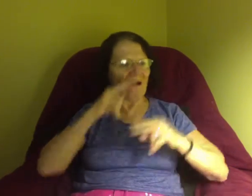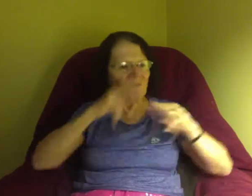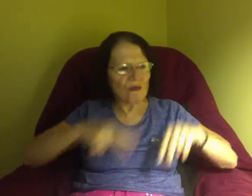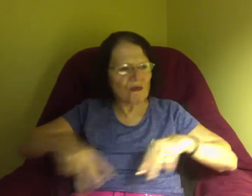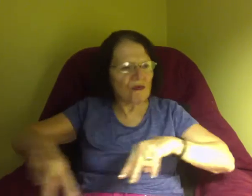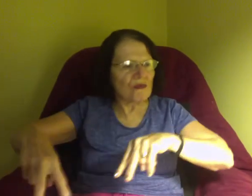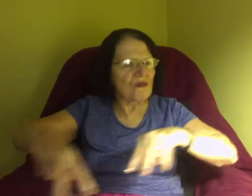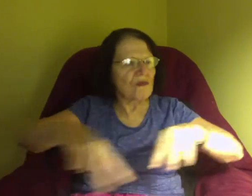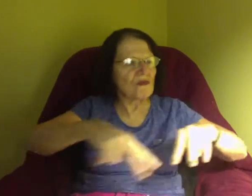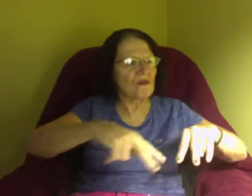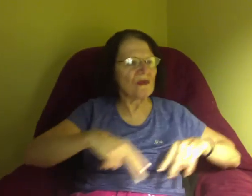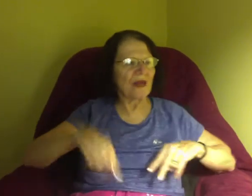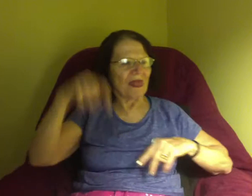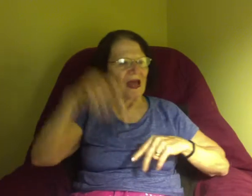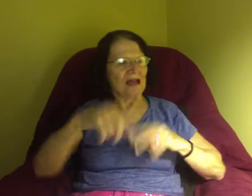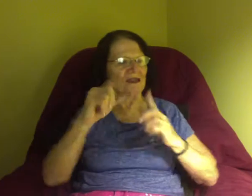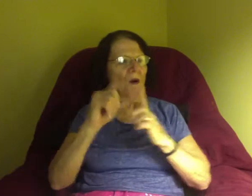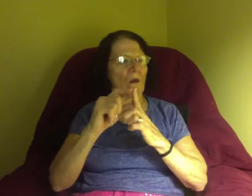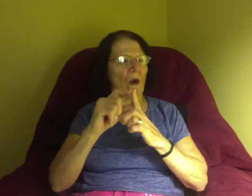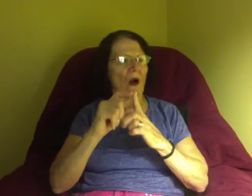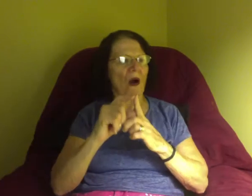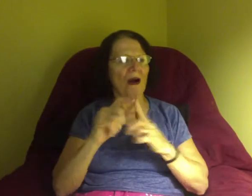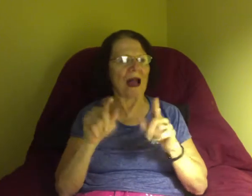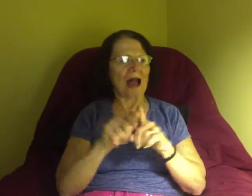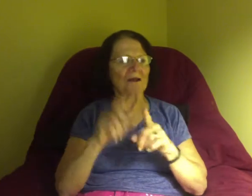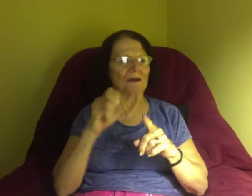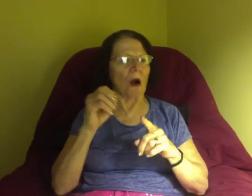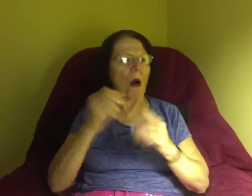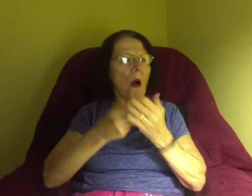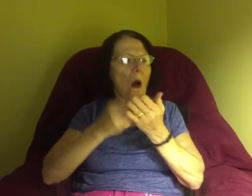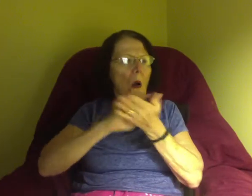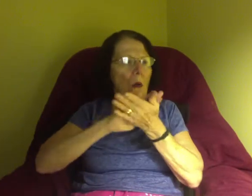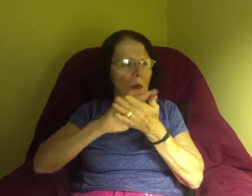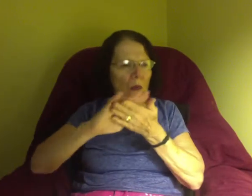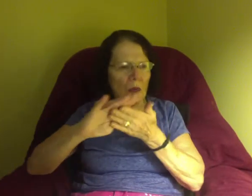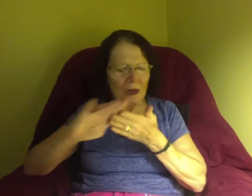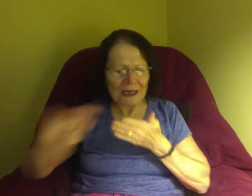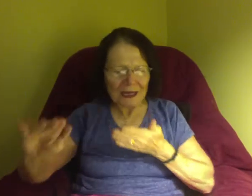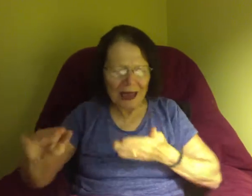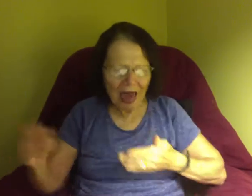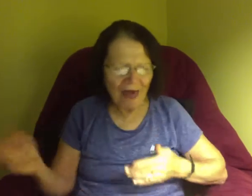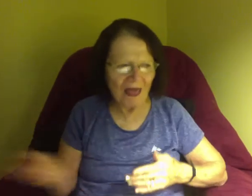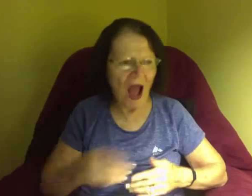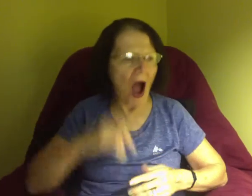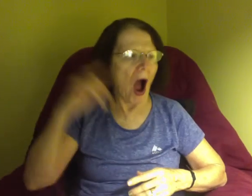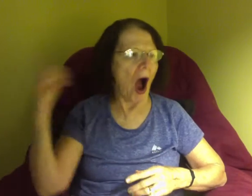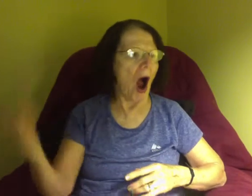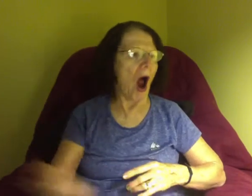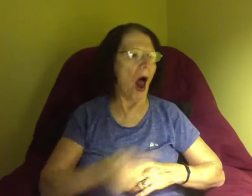forth and come on. but only the arm